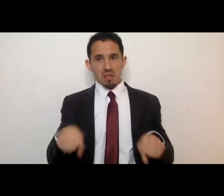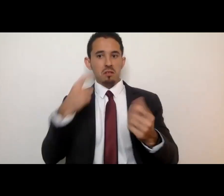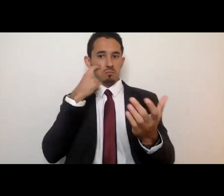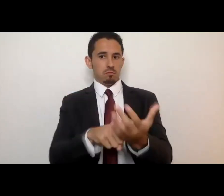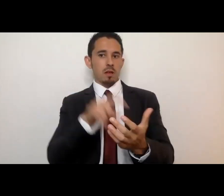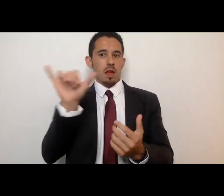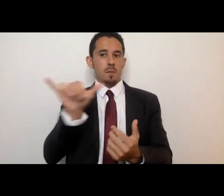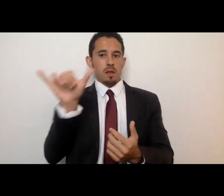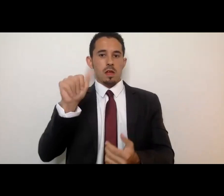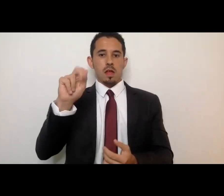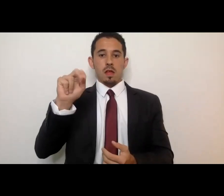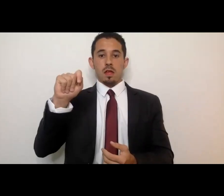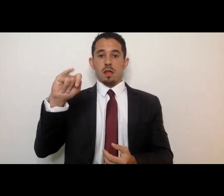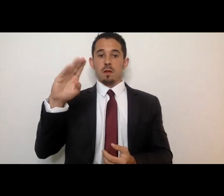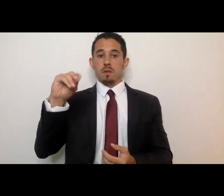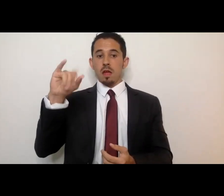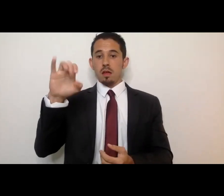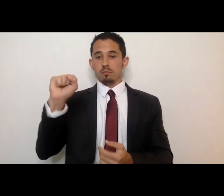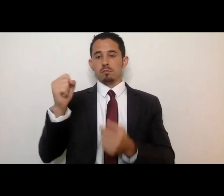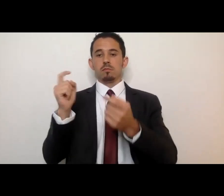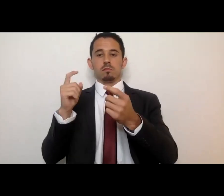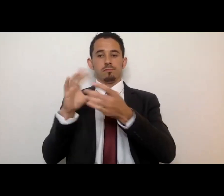platforms can detect antibodies